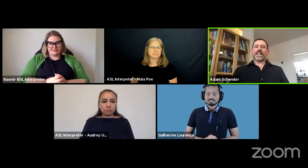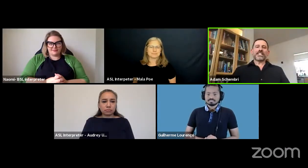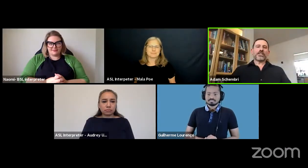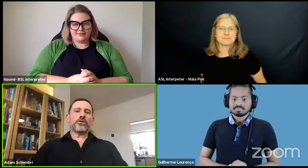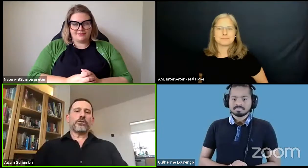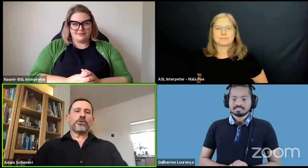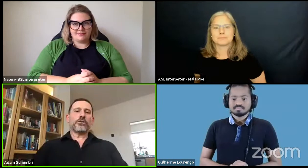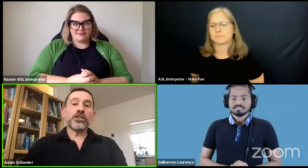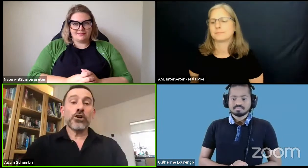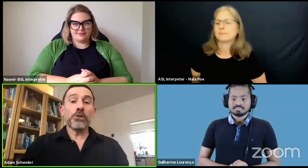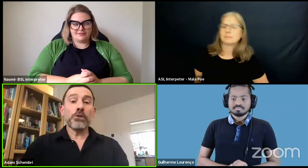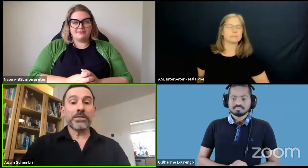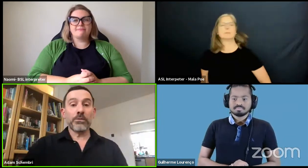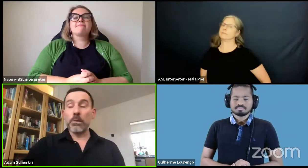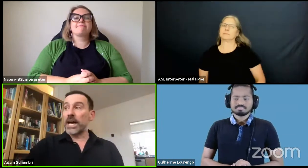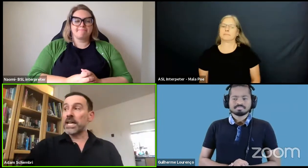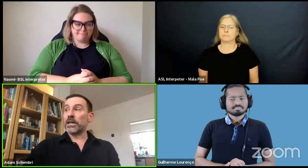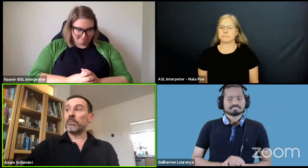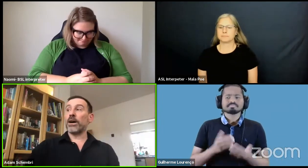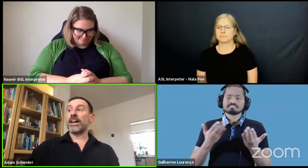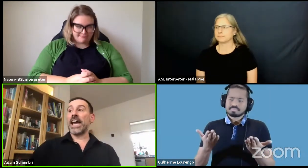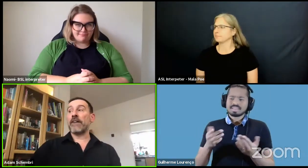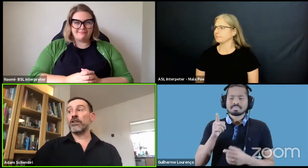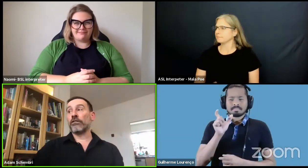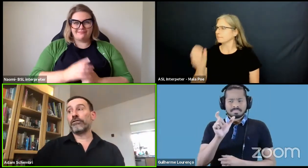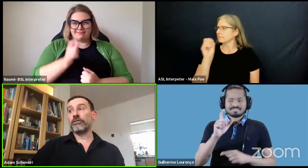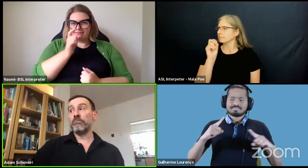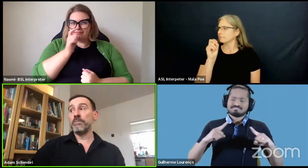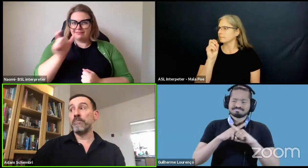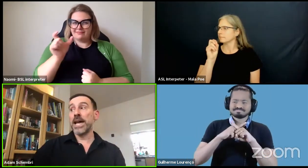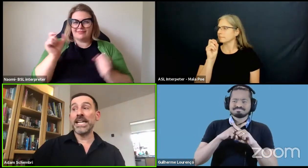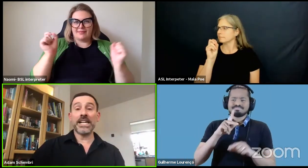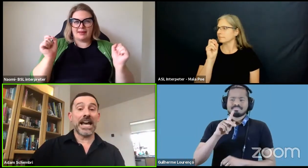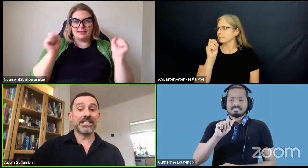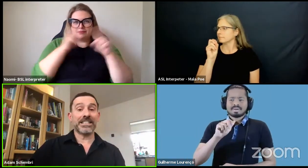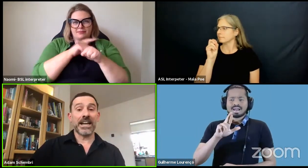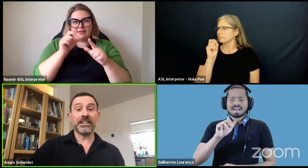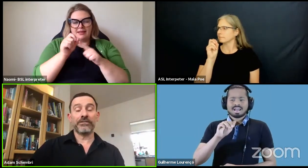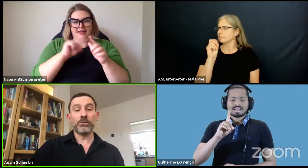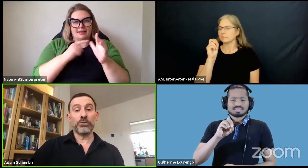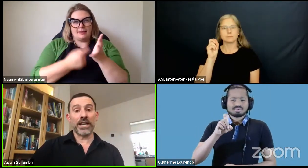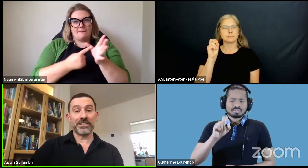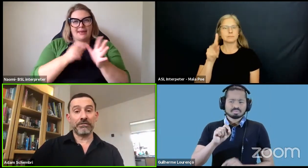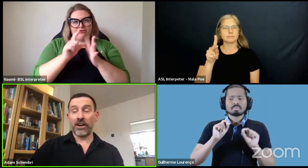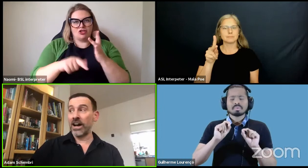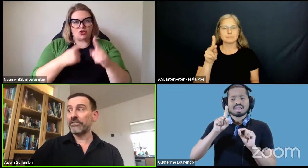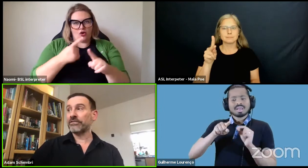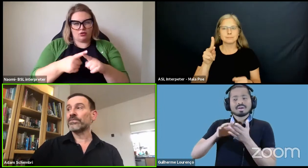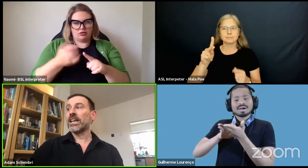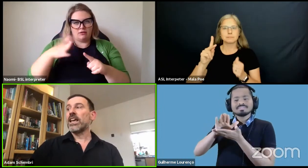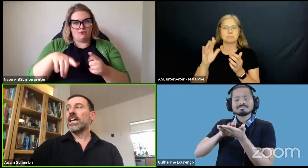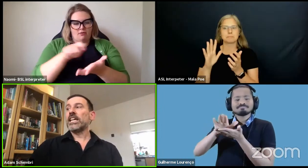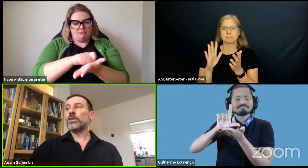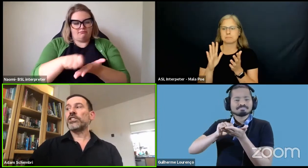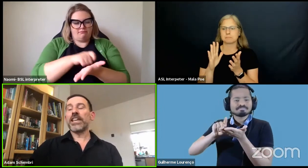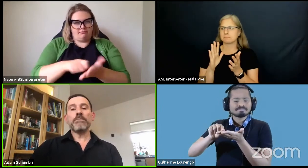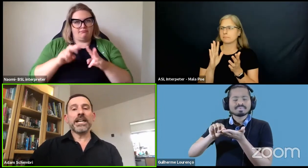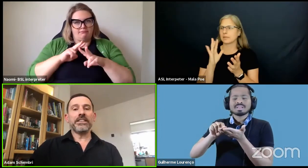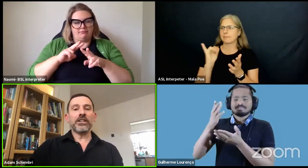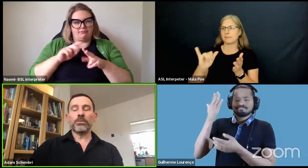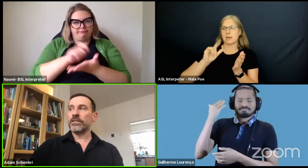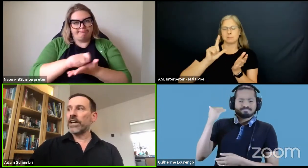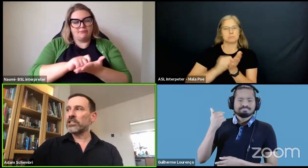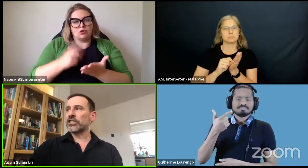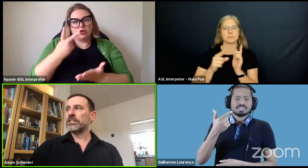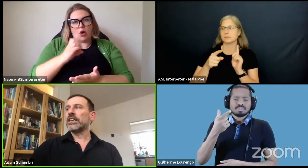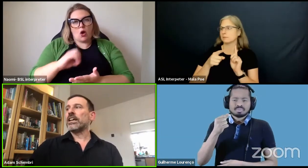okay, so the term comes from a paper by Aronoff, Meyer, and Sandler from 2005, in which they made